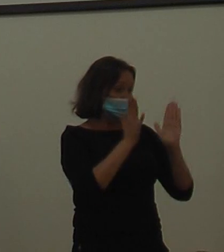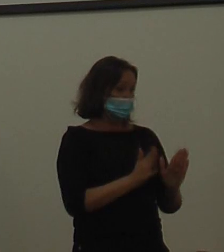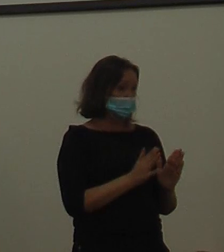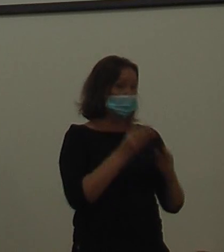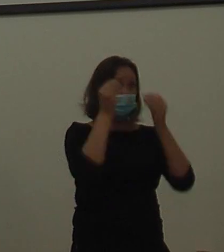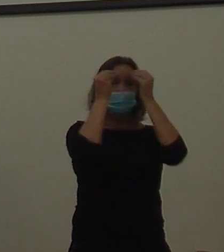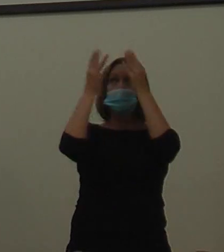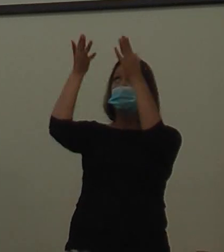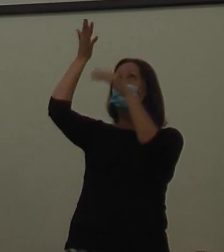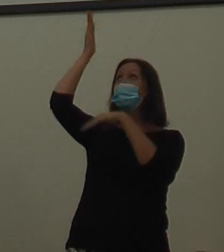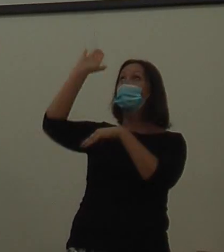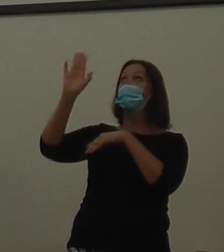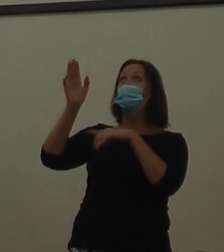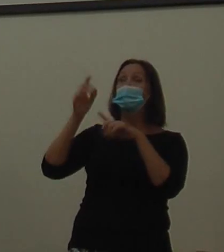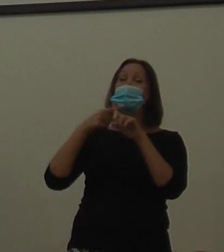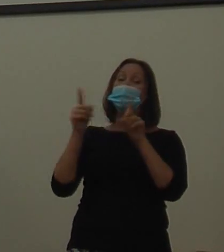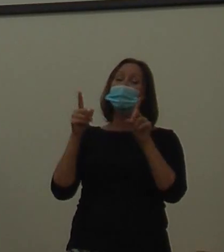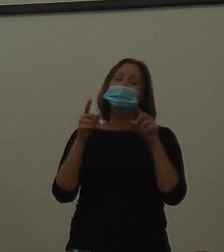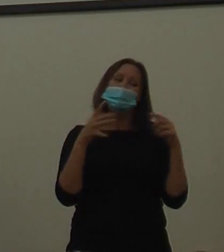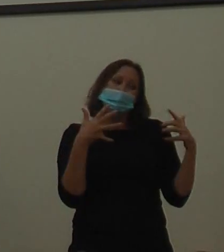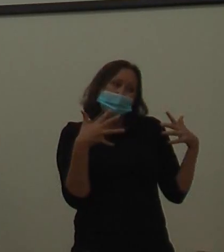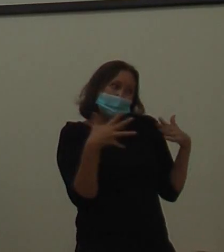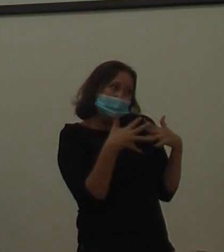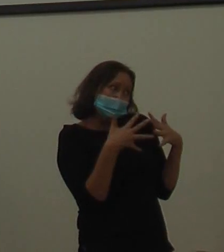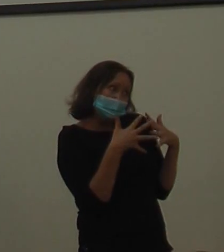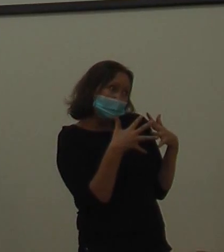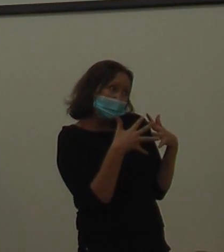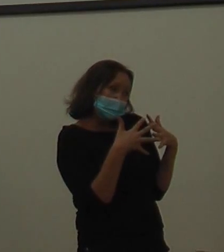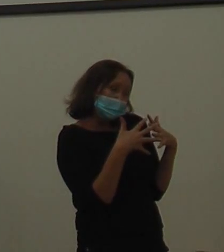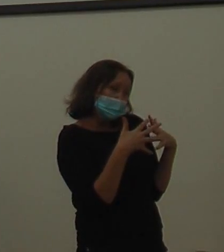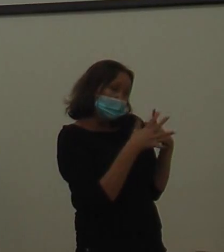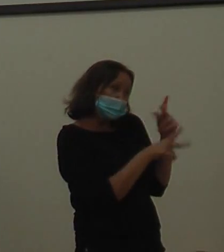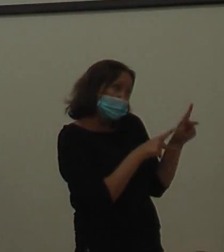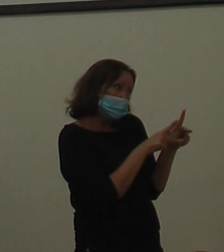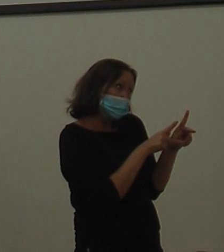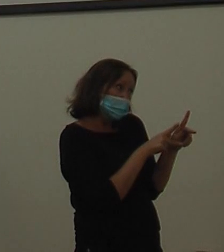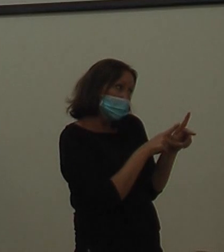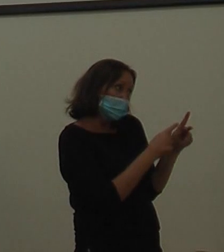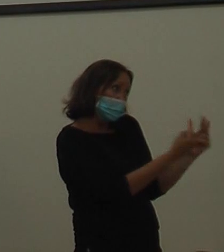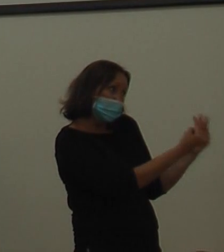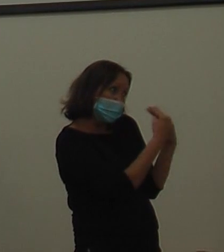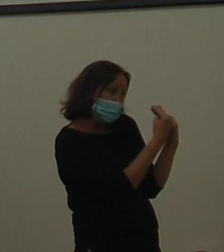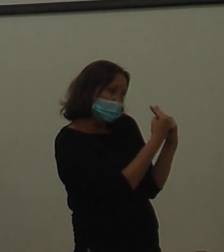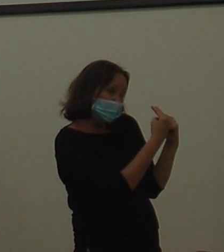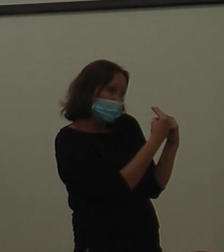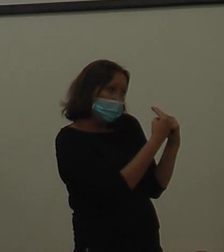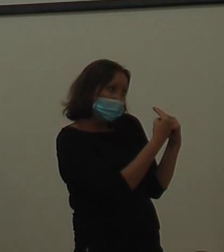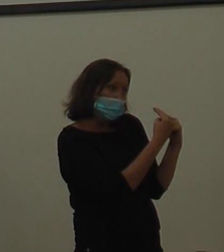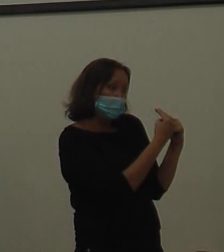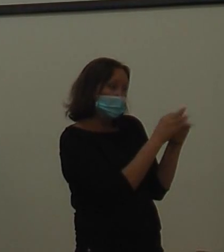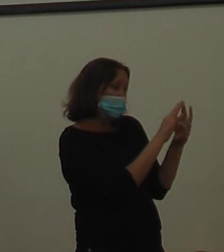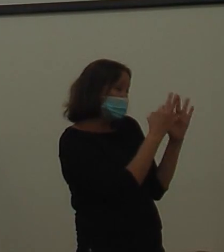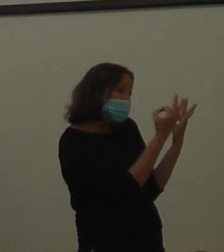afraid of his family and the men of the town to do it by day, he did it by night.